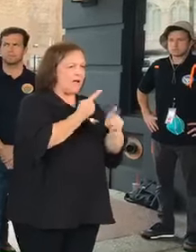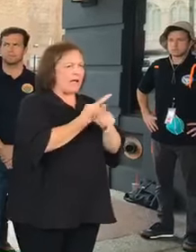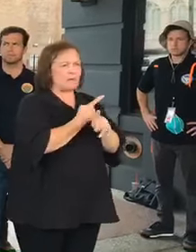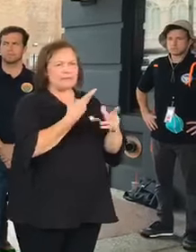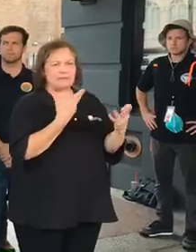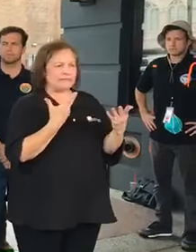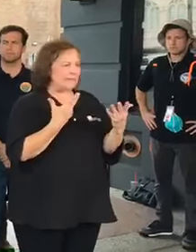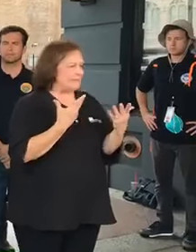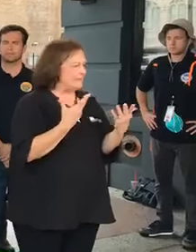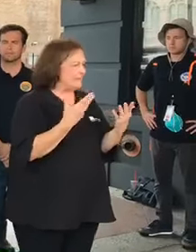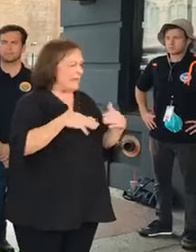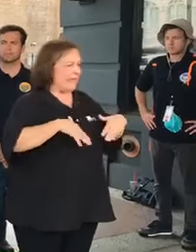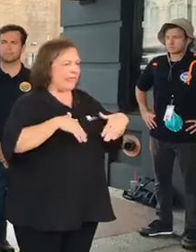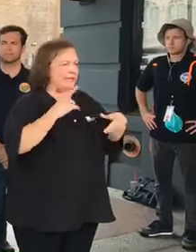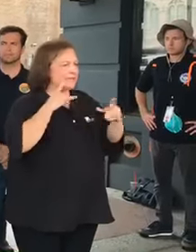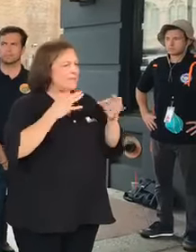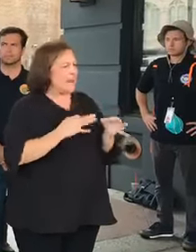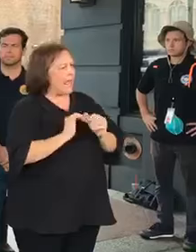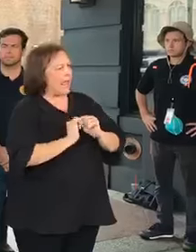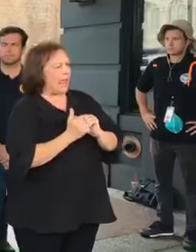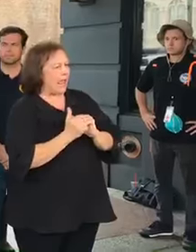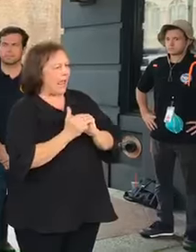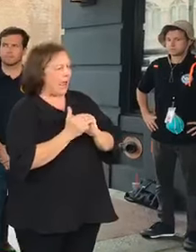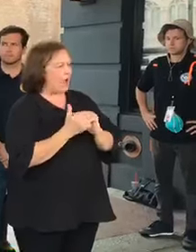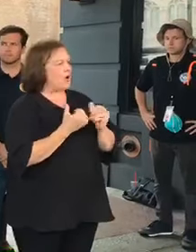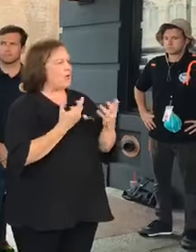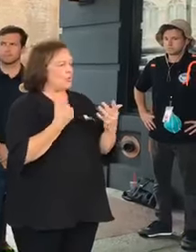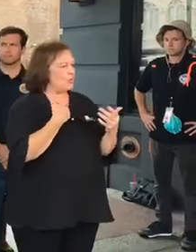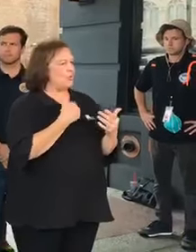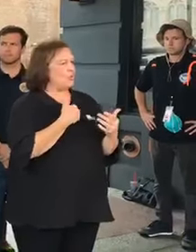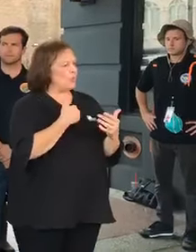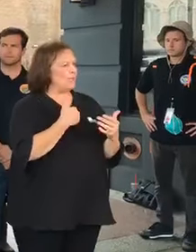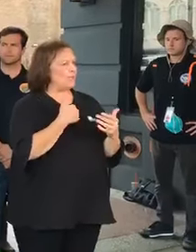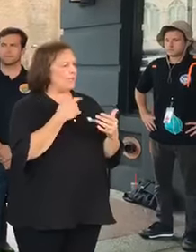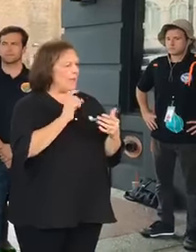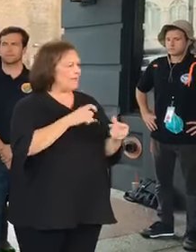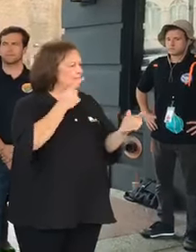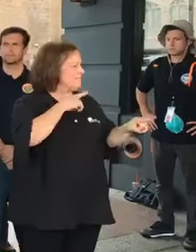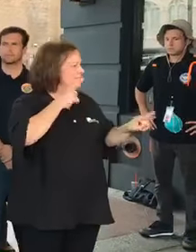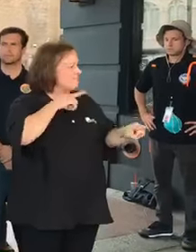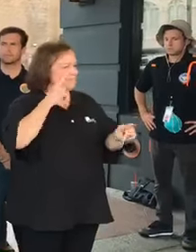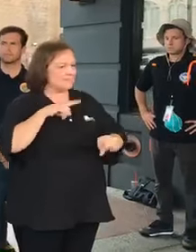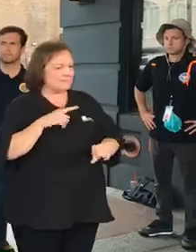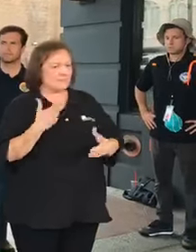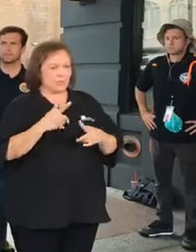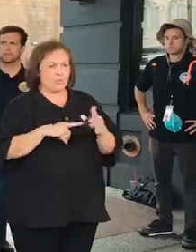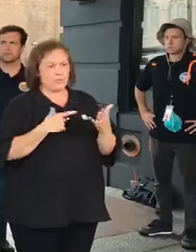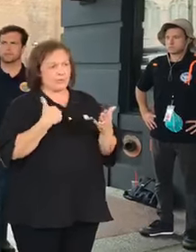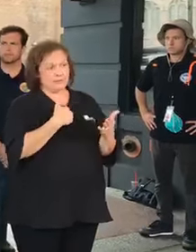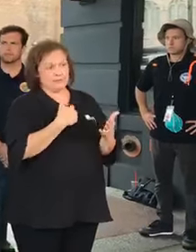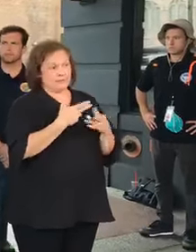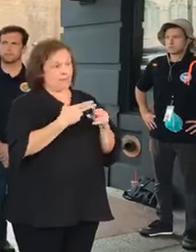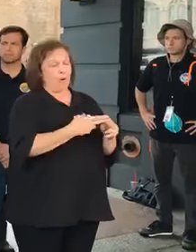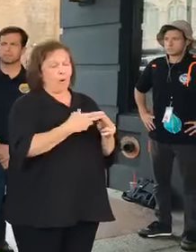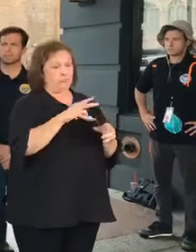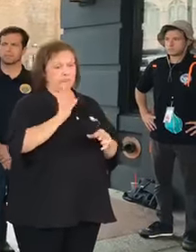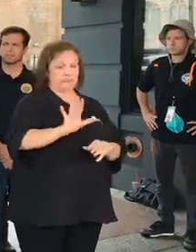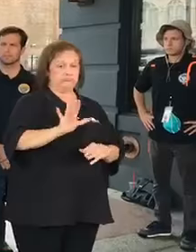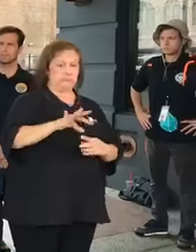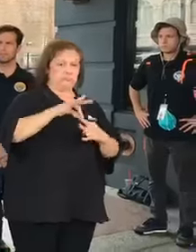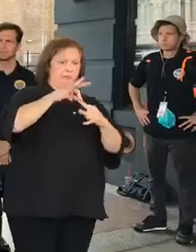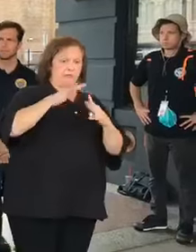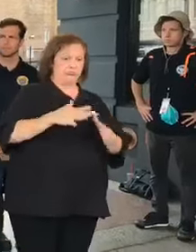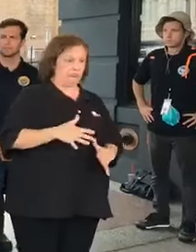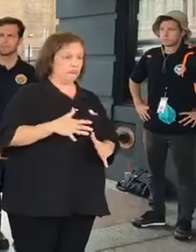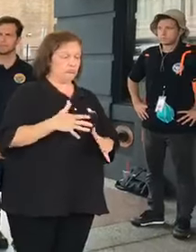no conclusions yet. We need to kind of get some kind of consensus from we use what we call, technical specialists in any type